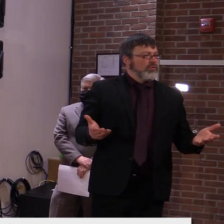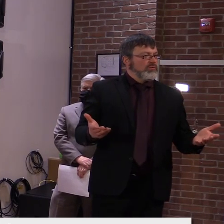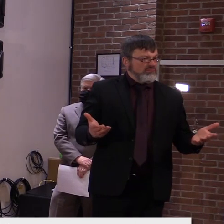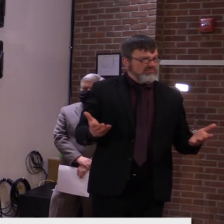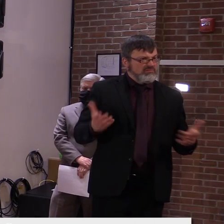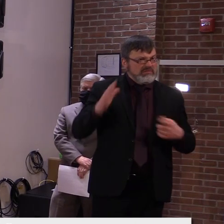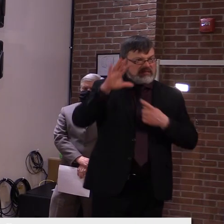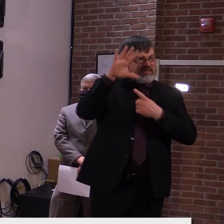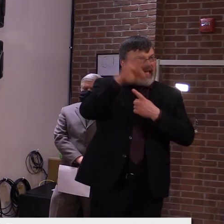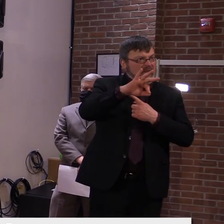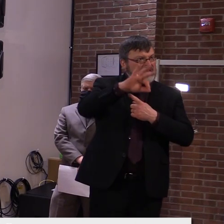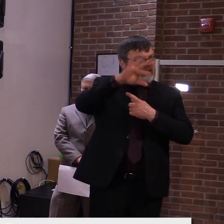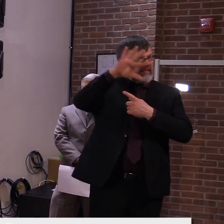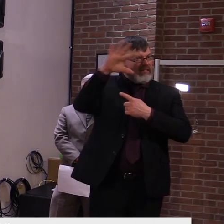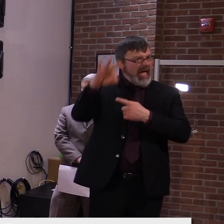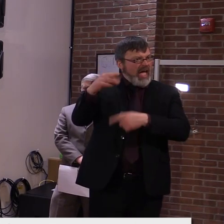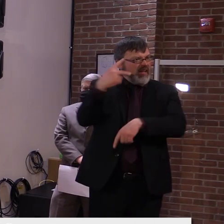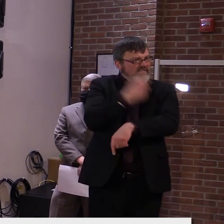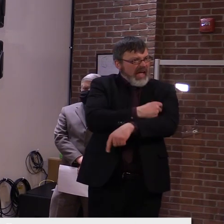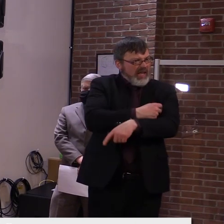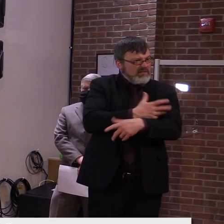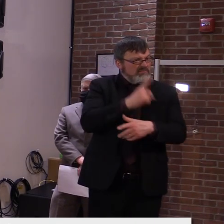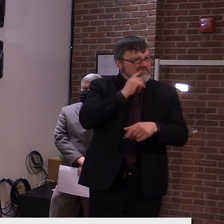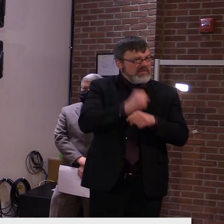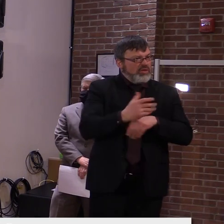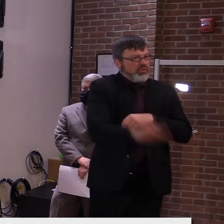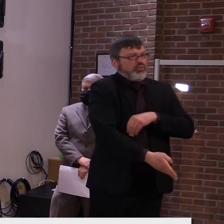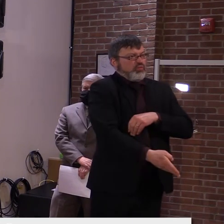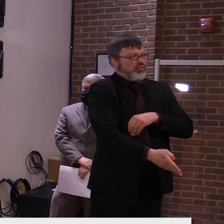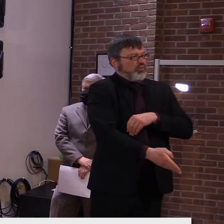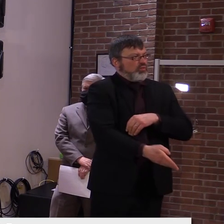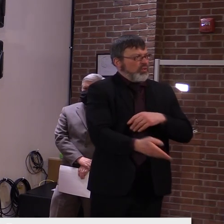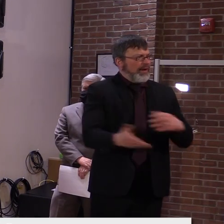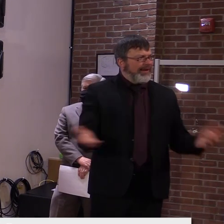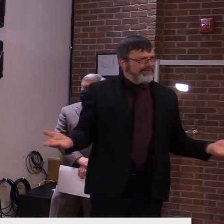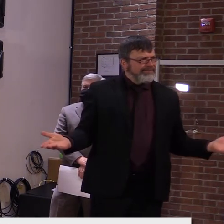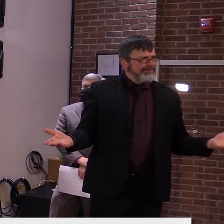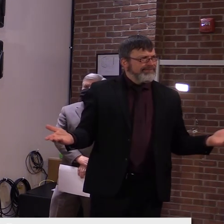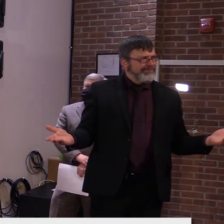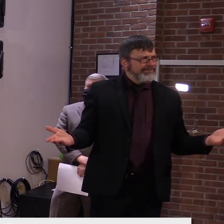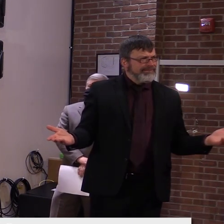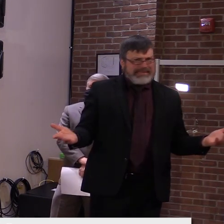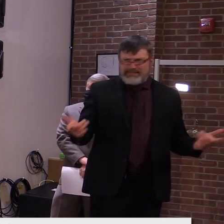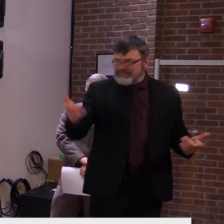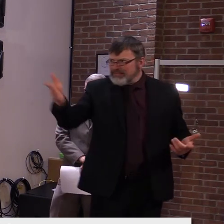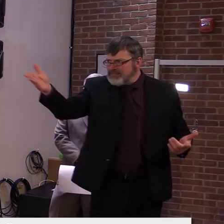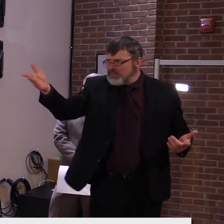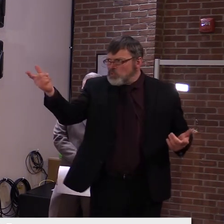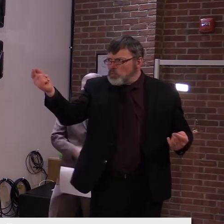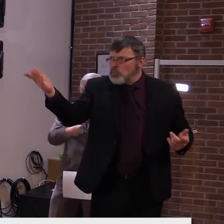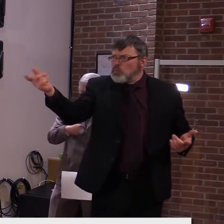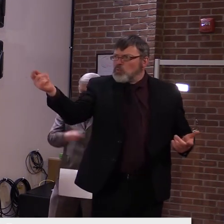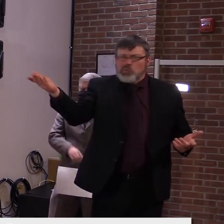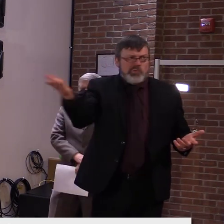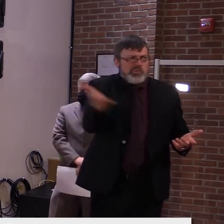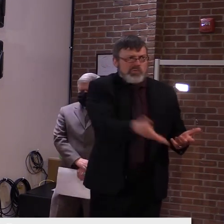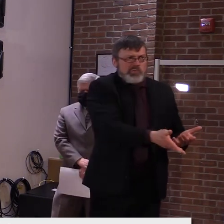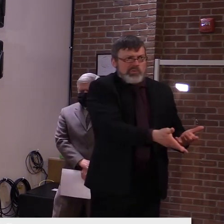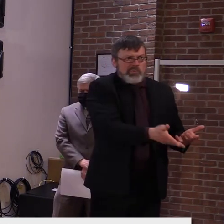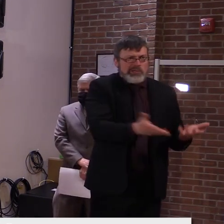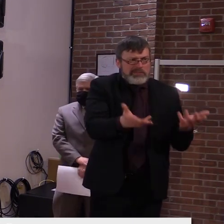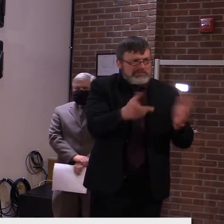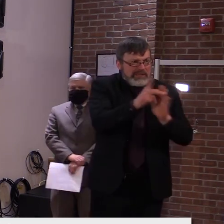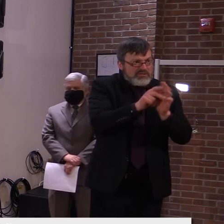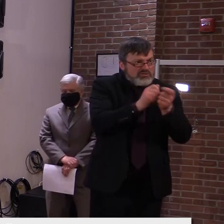that something that might prompt a policy change? What are your thoughts about it? Well, again, I'll ask